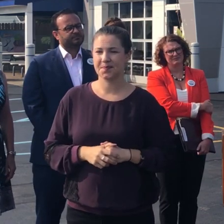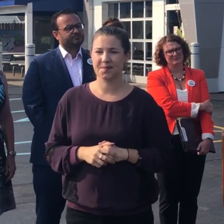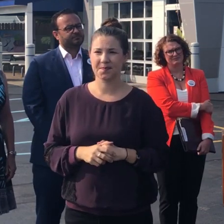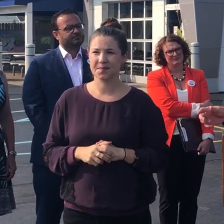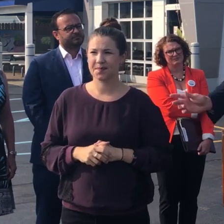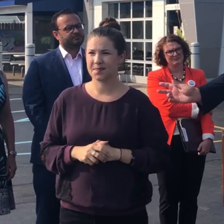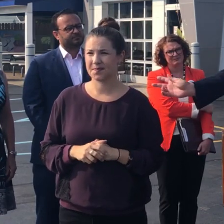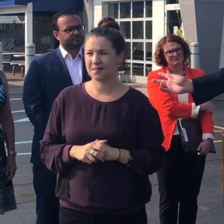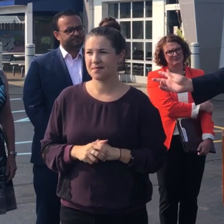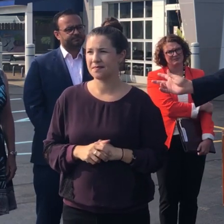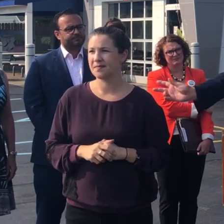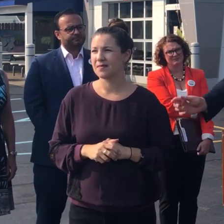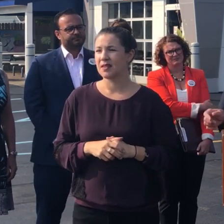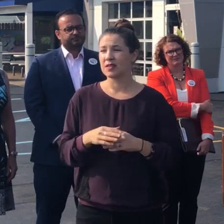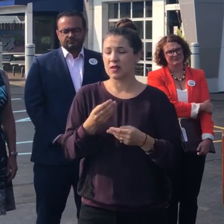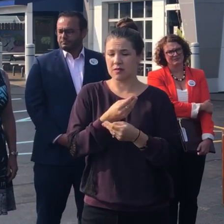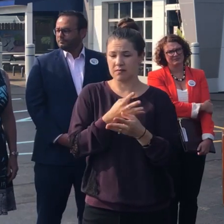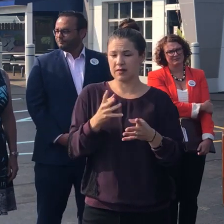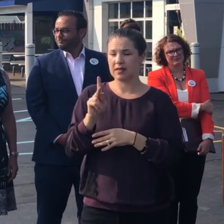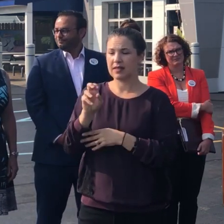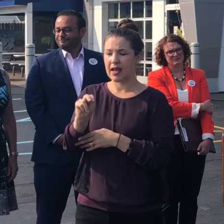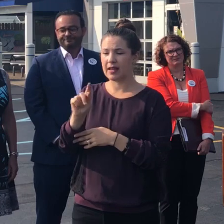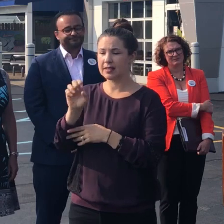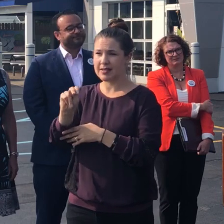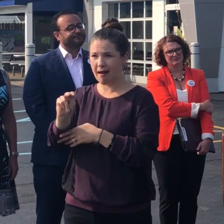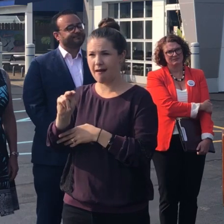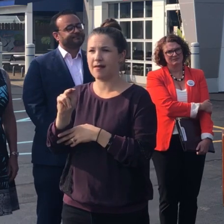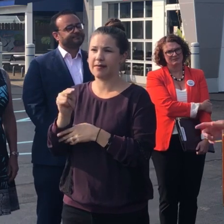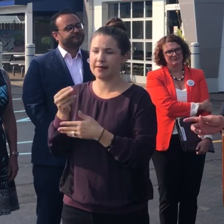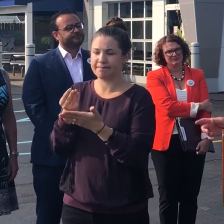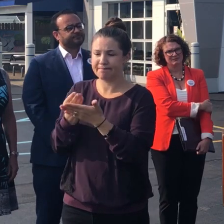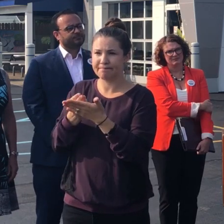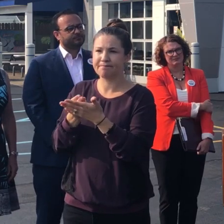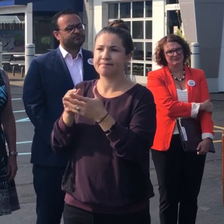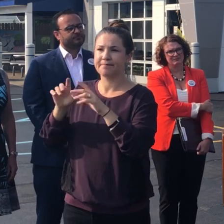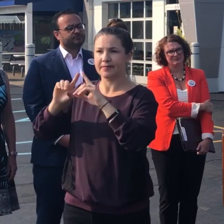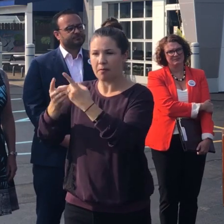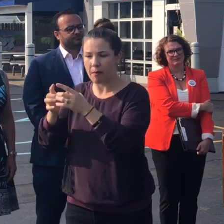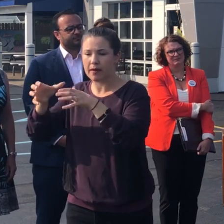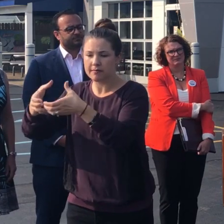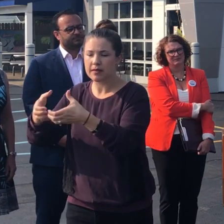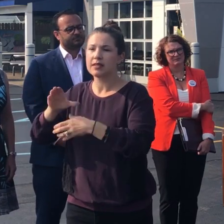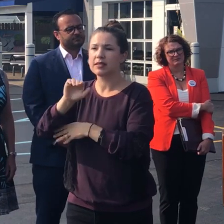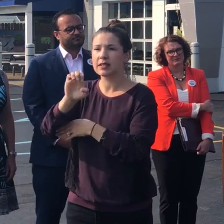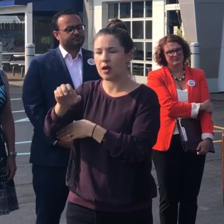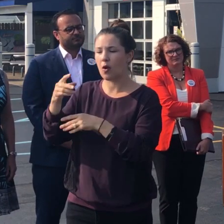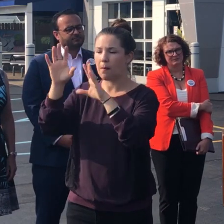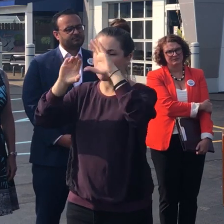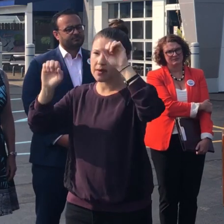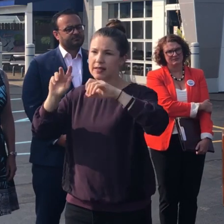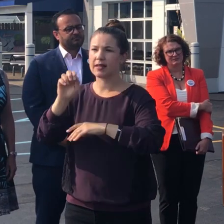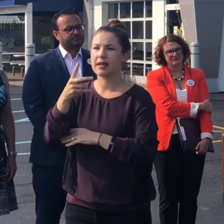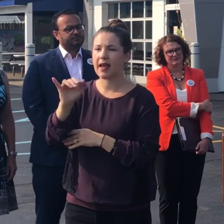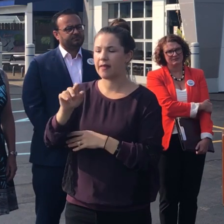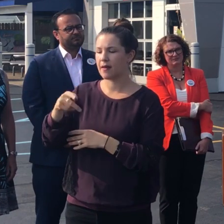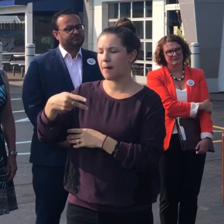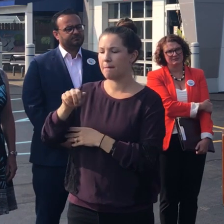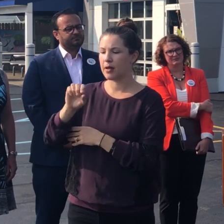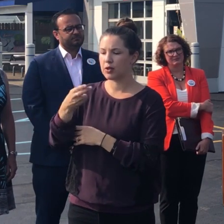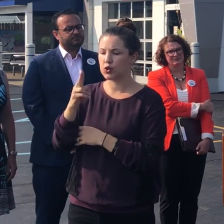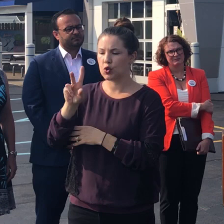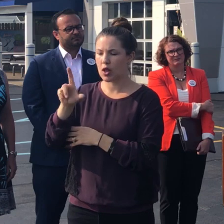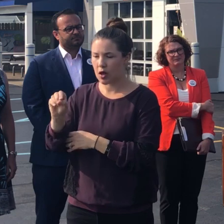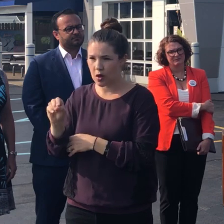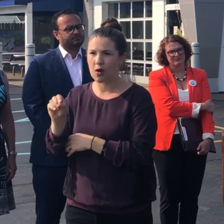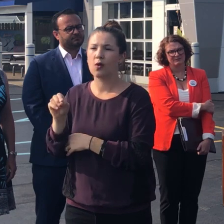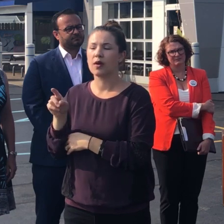that's being administered by our Kenton Chamber of Commerce, headed up by our CEO and President Kathy Paciullo. And just